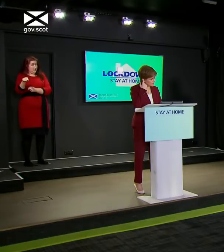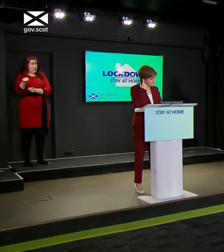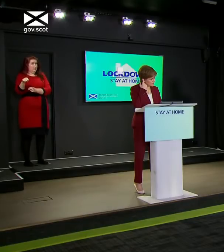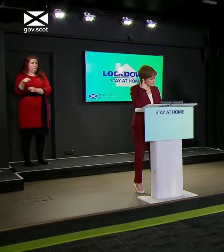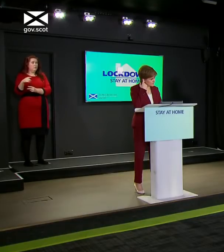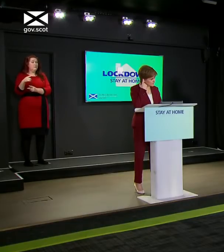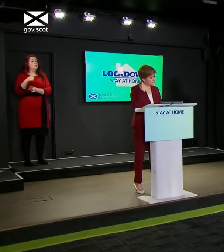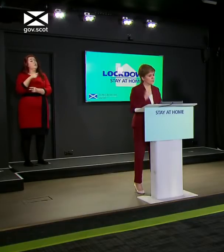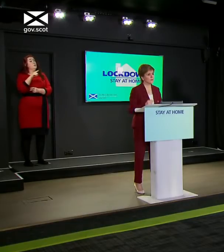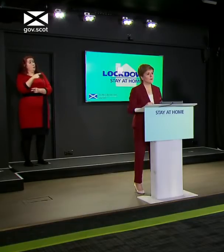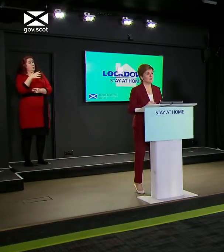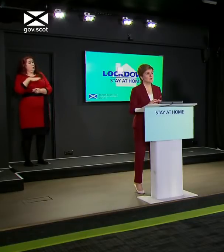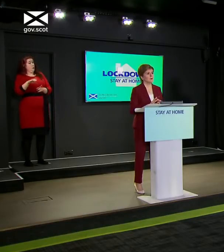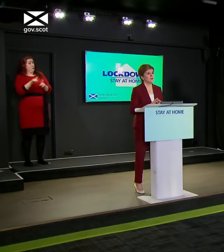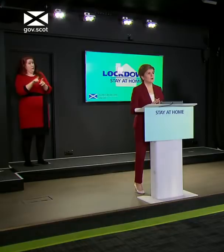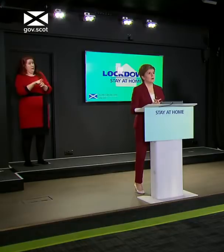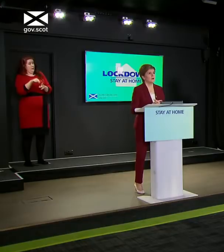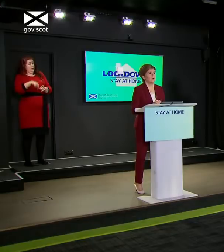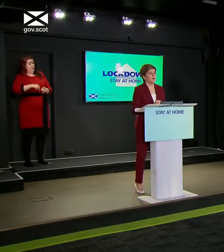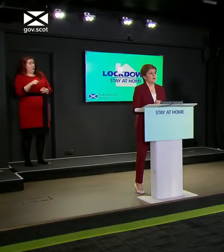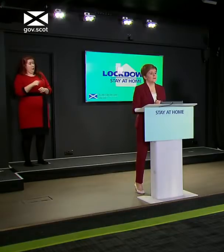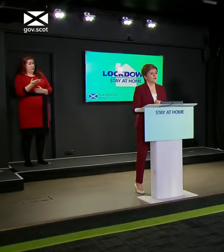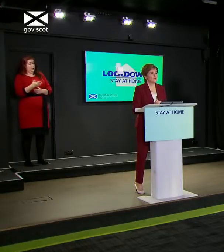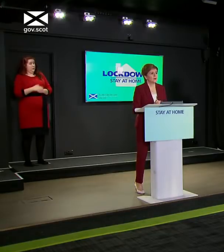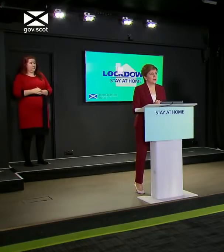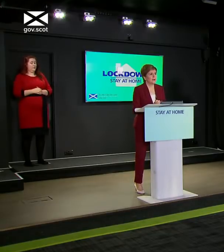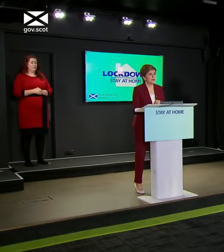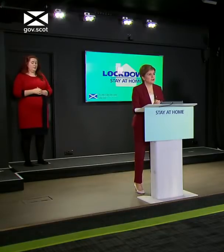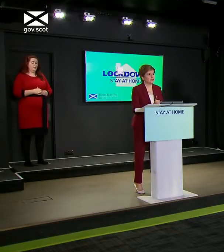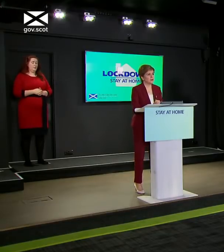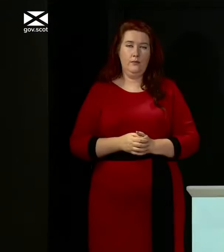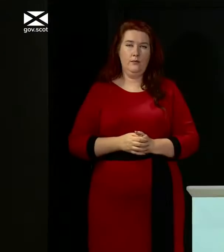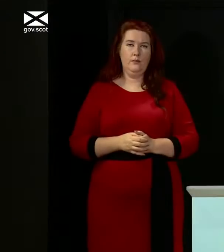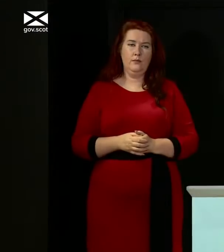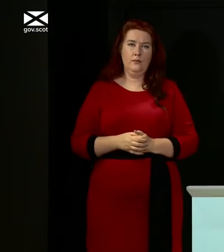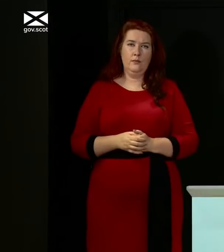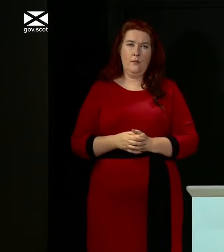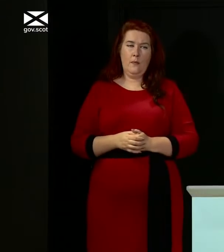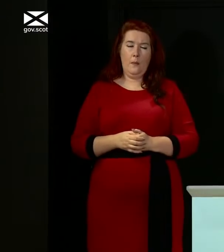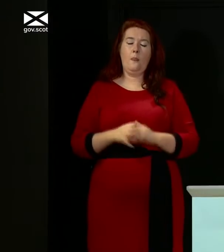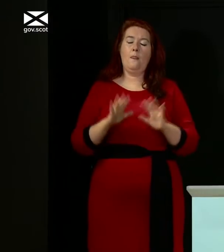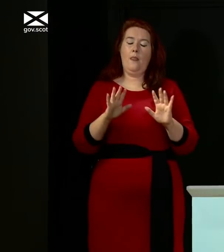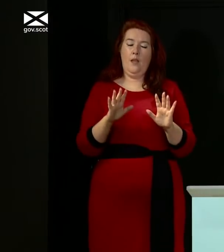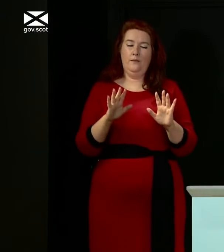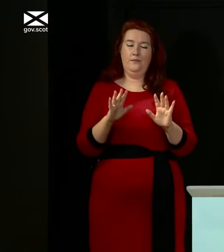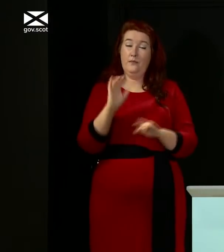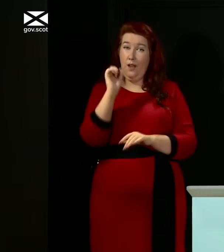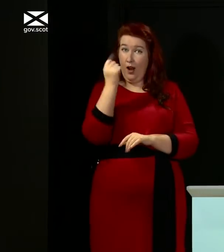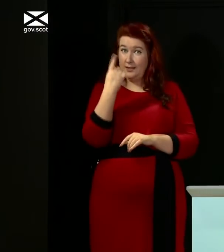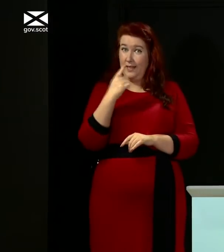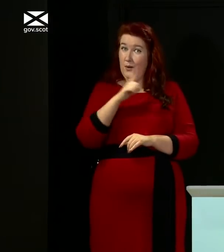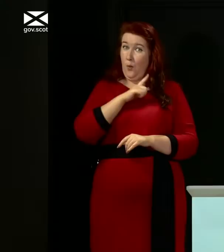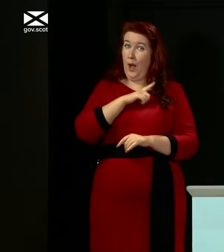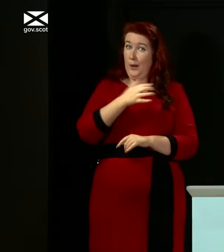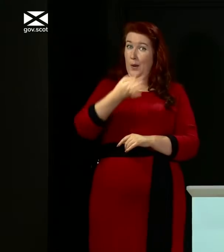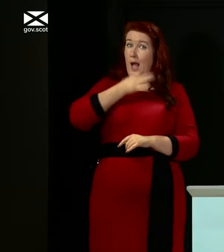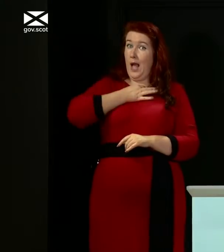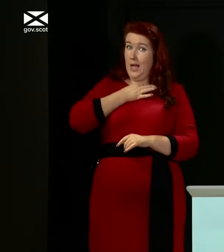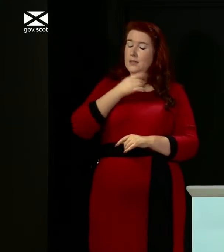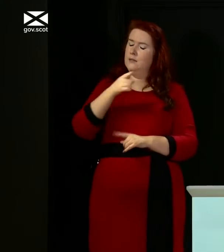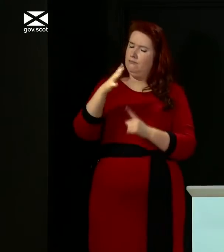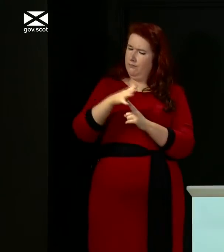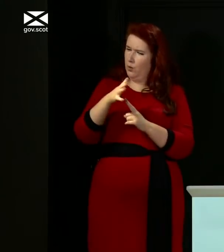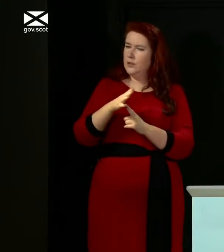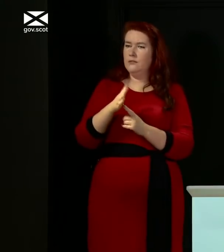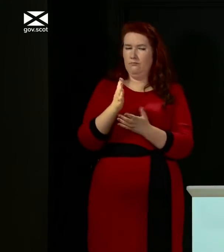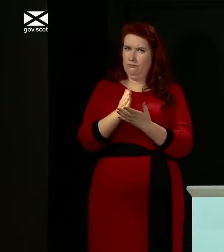undertaking that you're able to give in Scotland as well? So I understand why I'm being asked these questions. They're really important, really legitimate, and